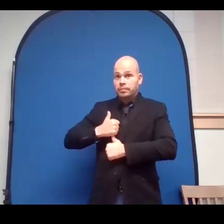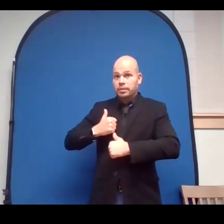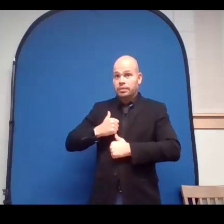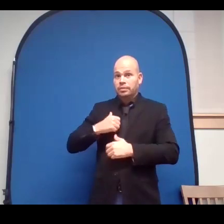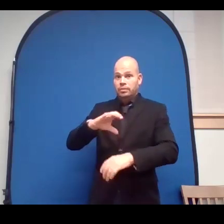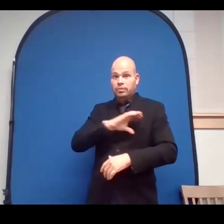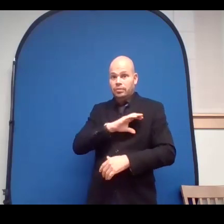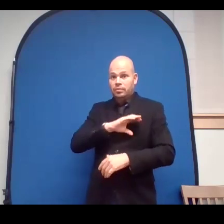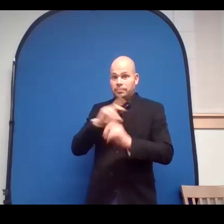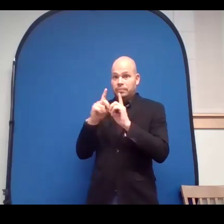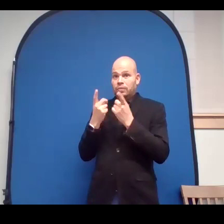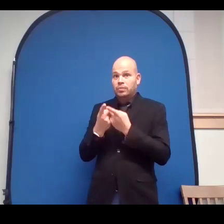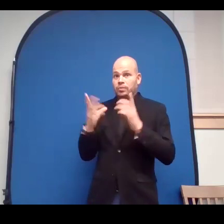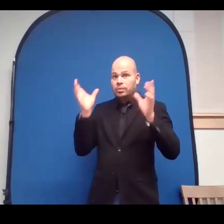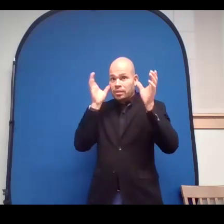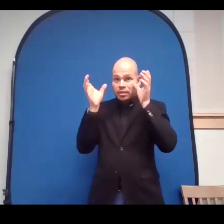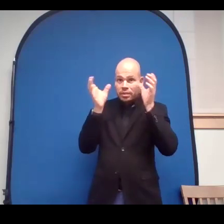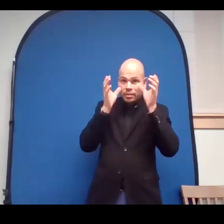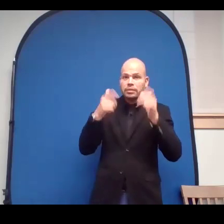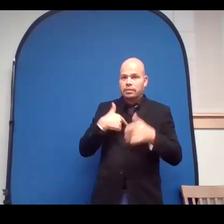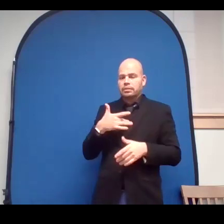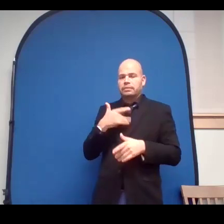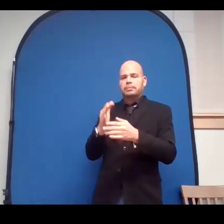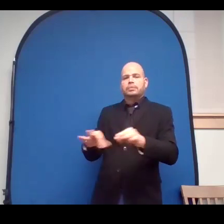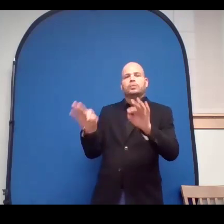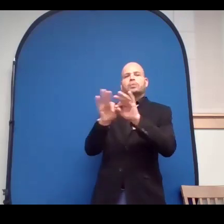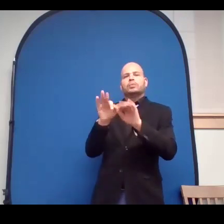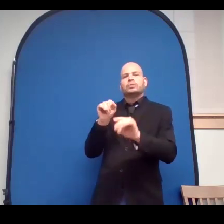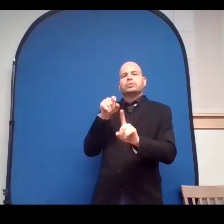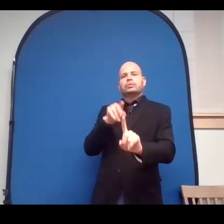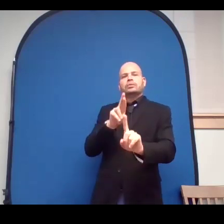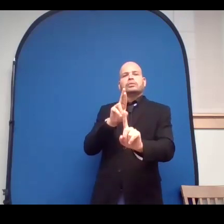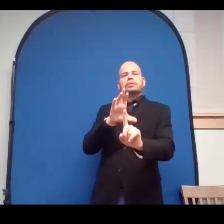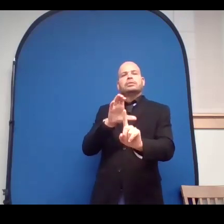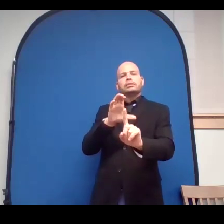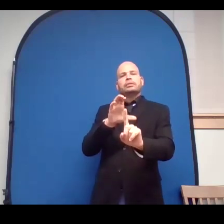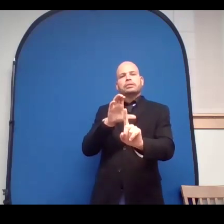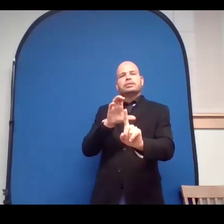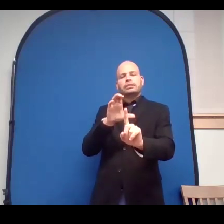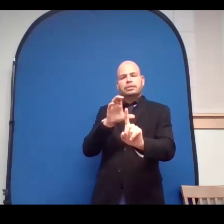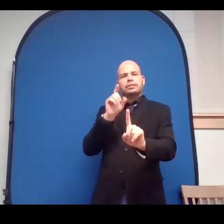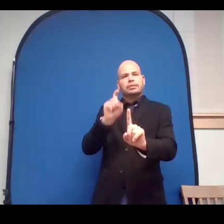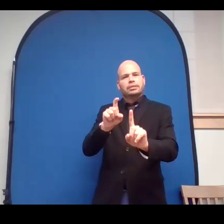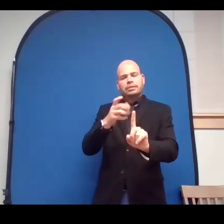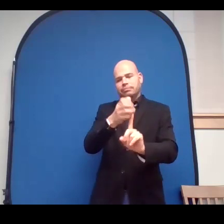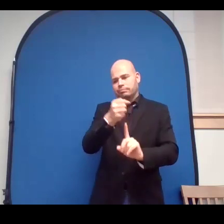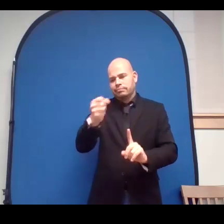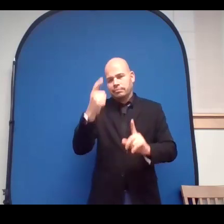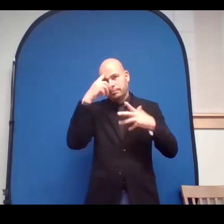I believe that he needed to be evaluated for his mental health and, you know, posed a danger.